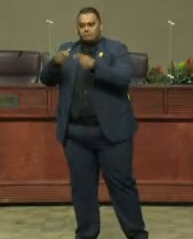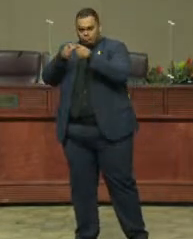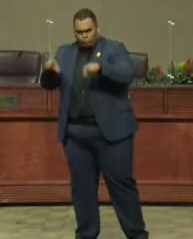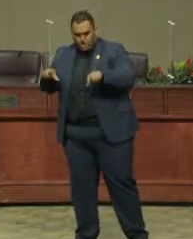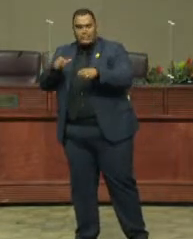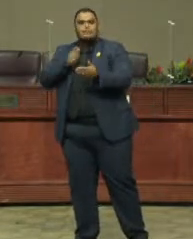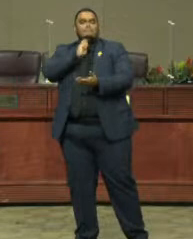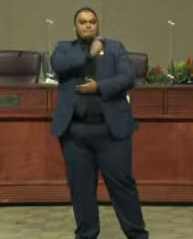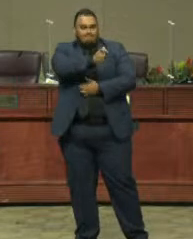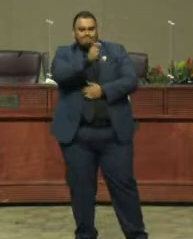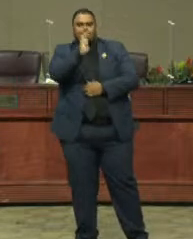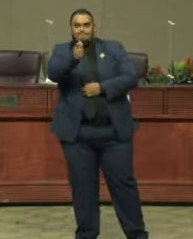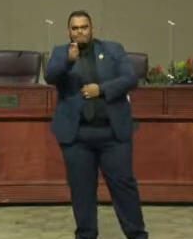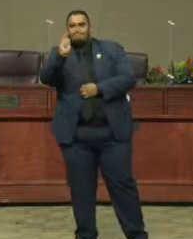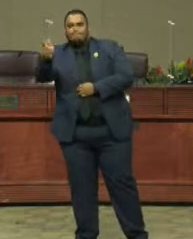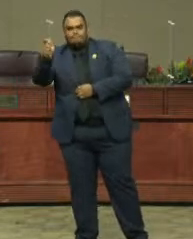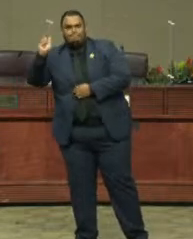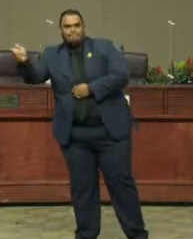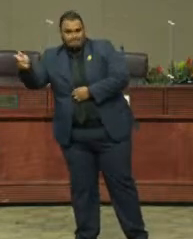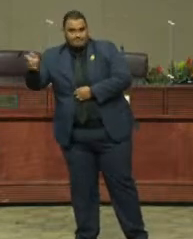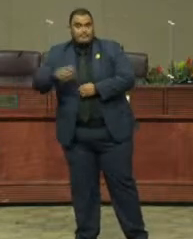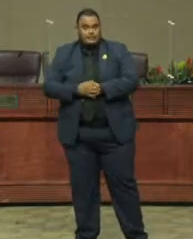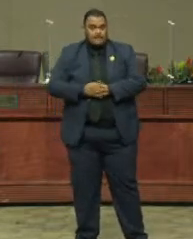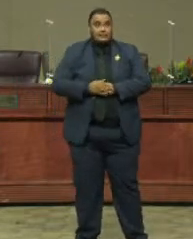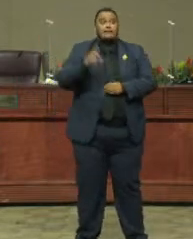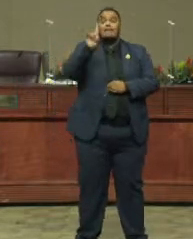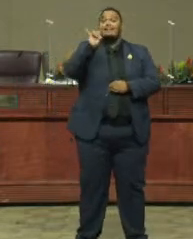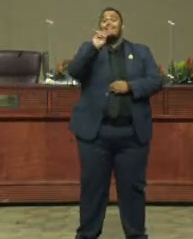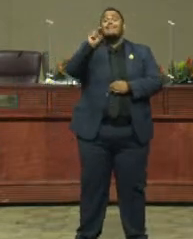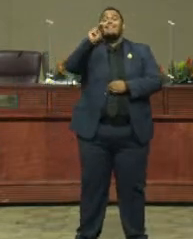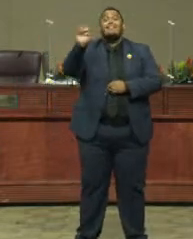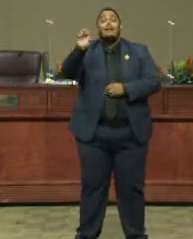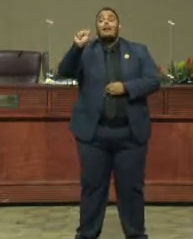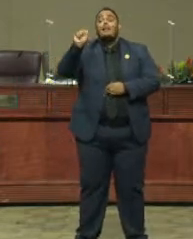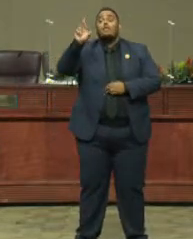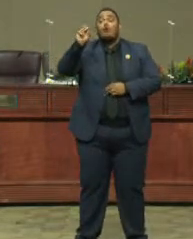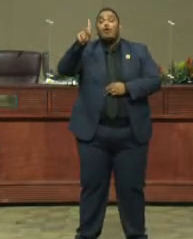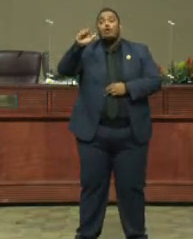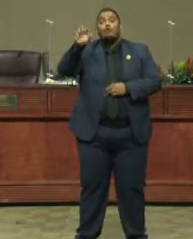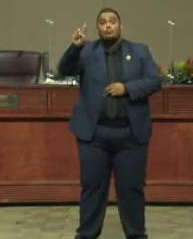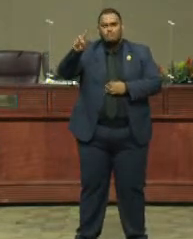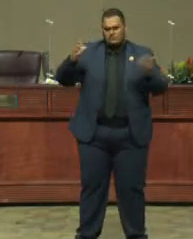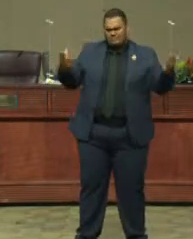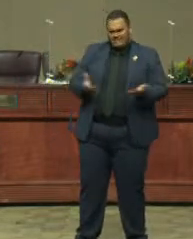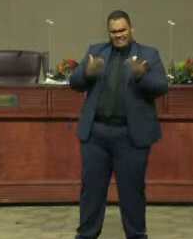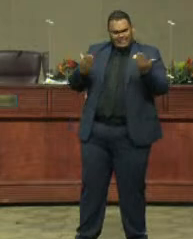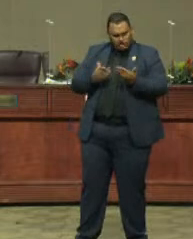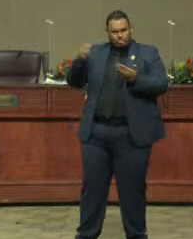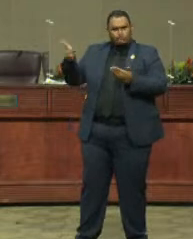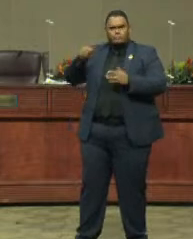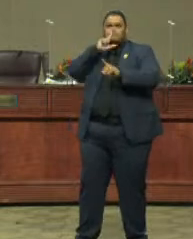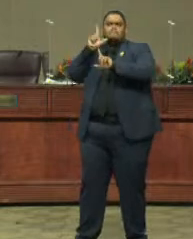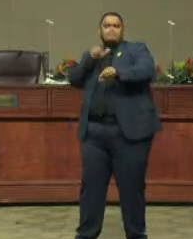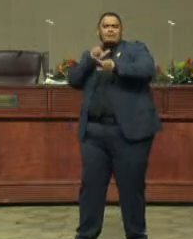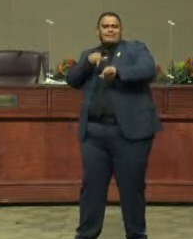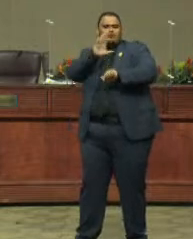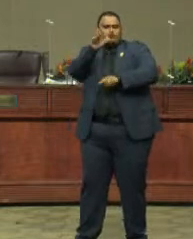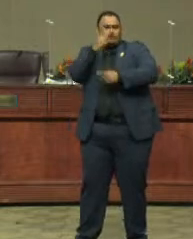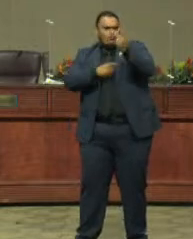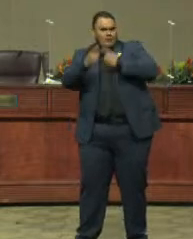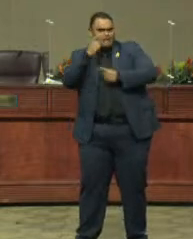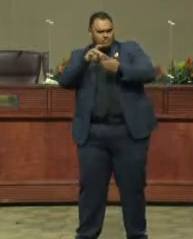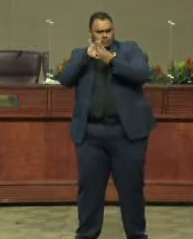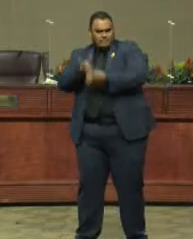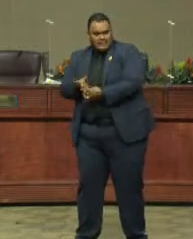CARES grant. We do have Ms. Diane Arnold, who's here if you have any specific questions about that. However, you are